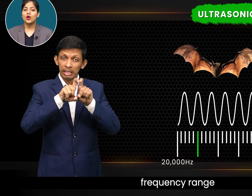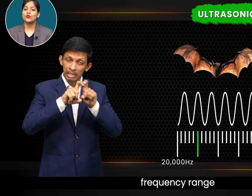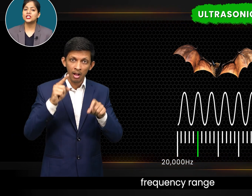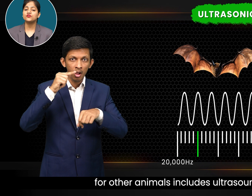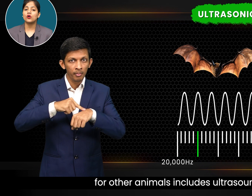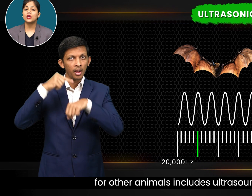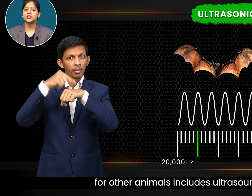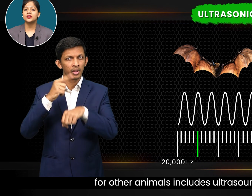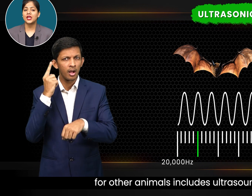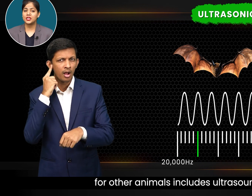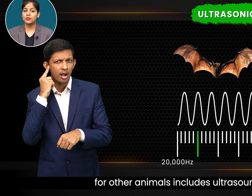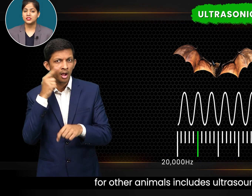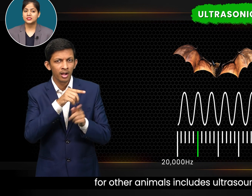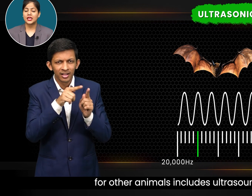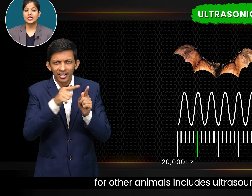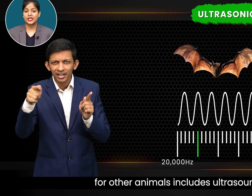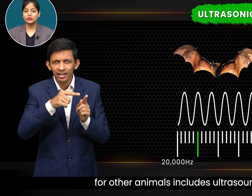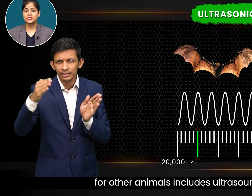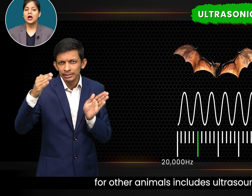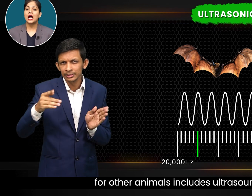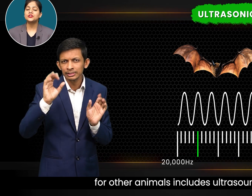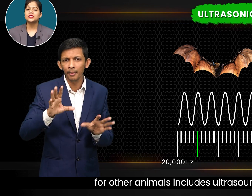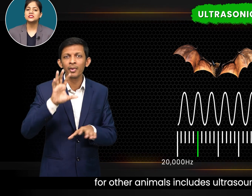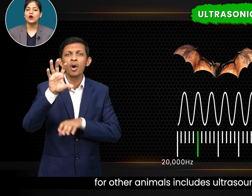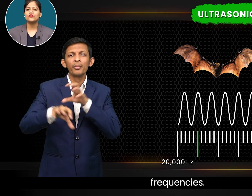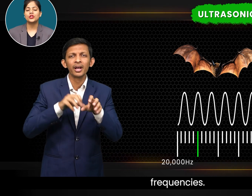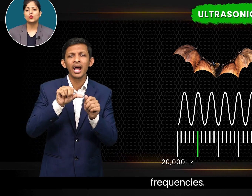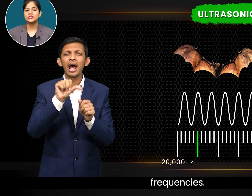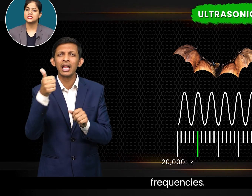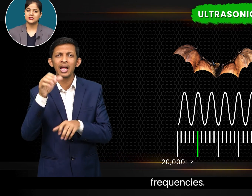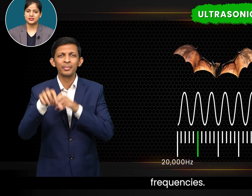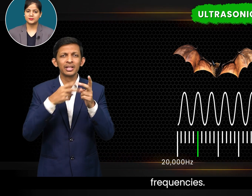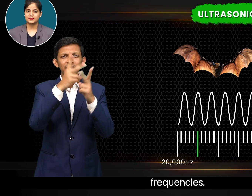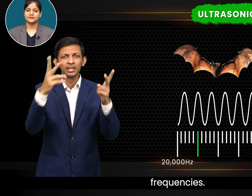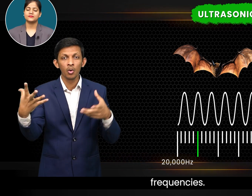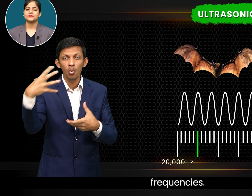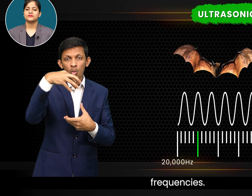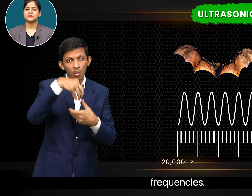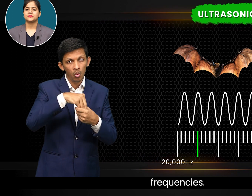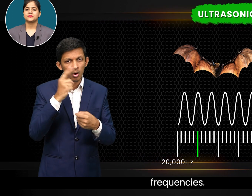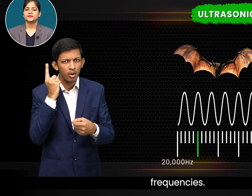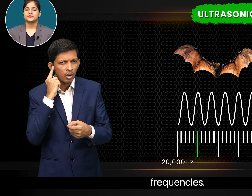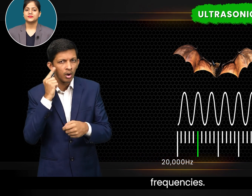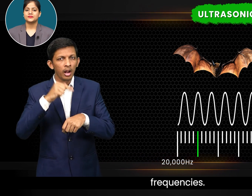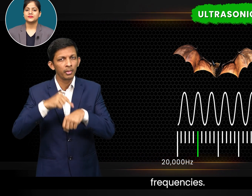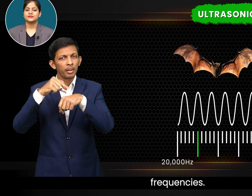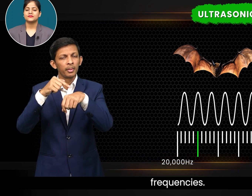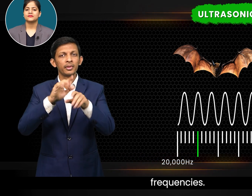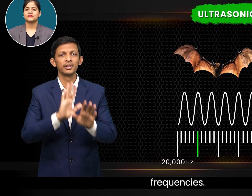frequency range for other animals includes ultrasound frequencies.